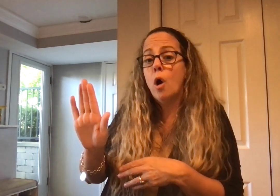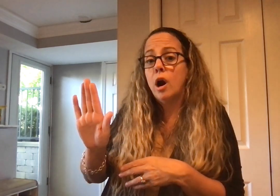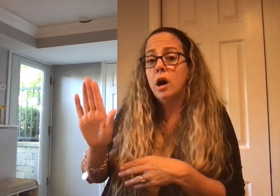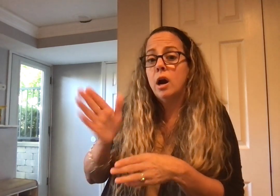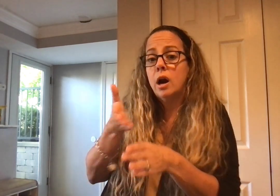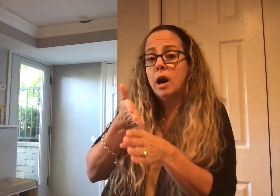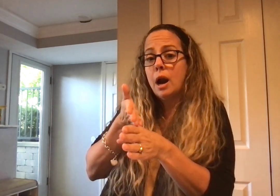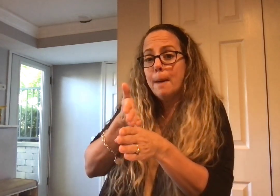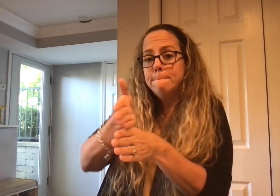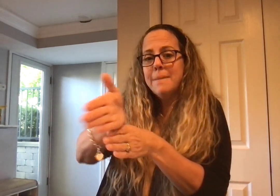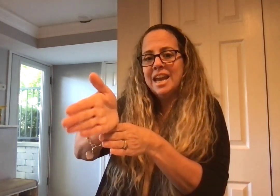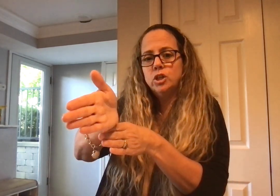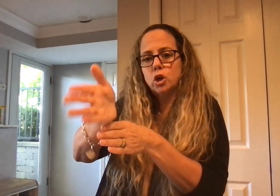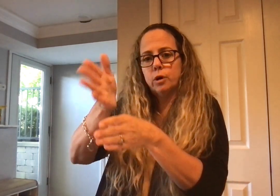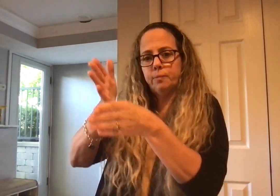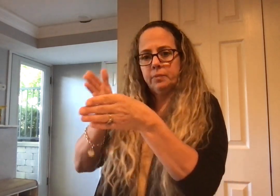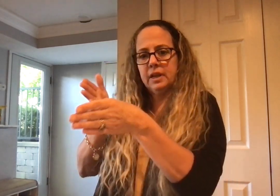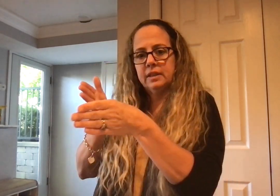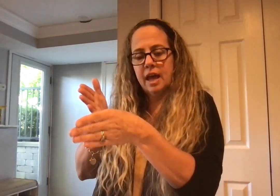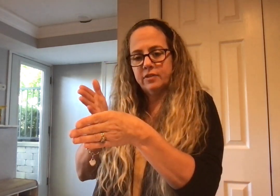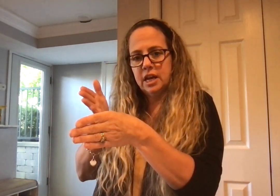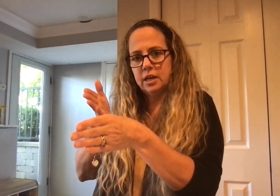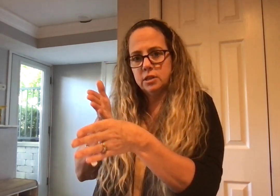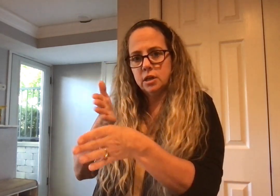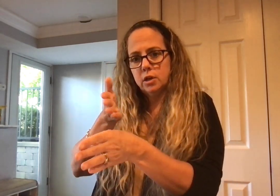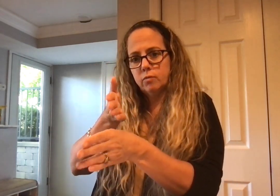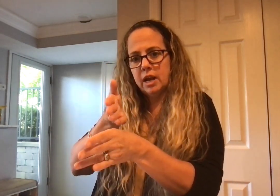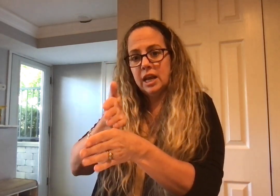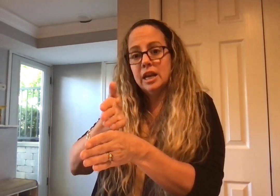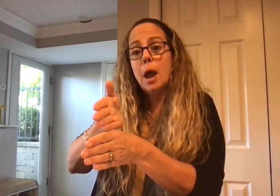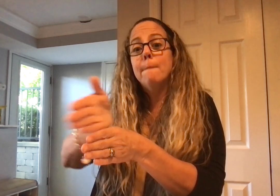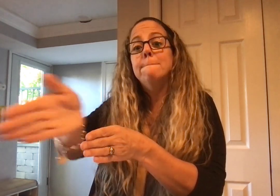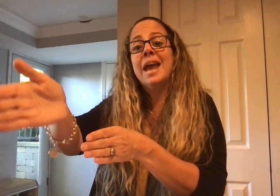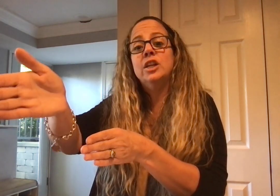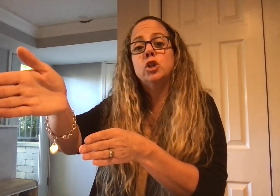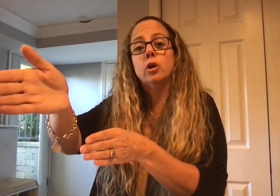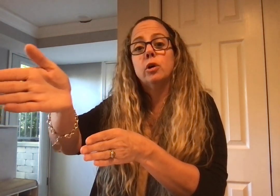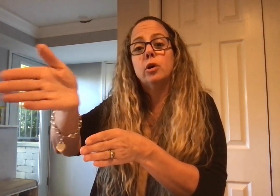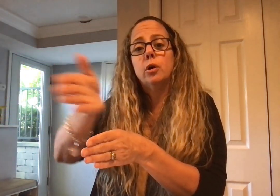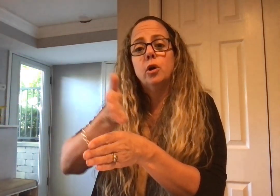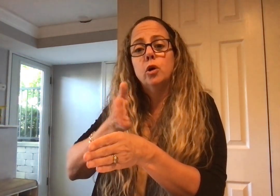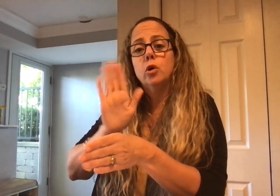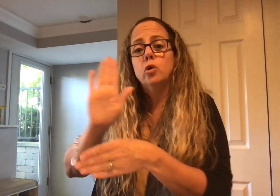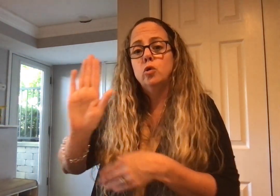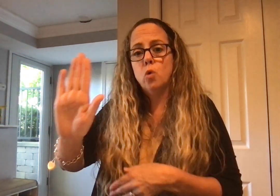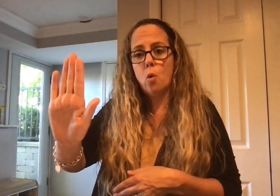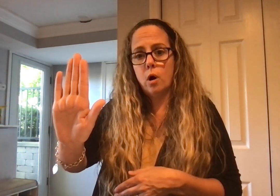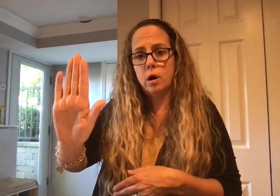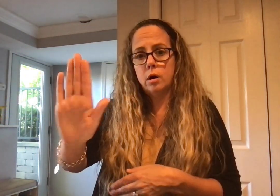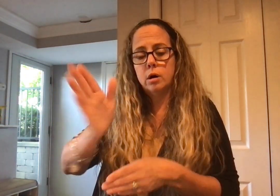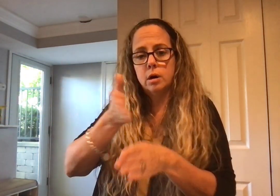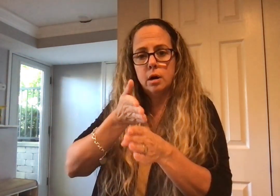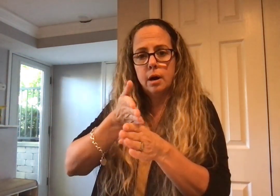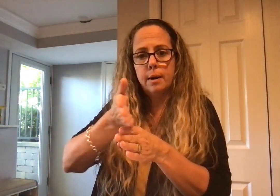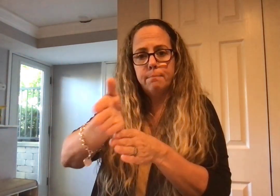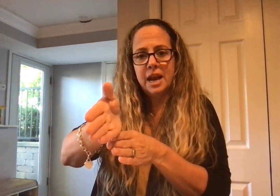your major. Left hand, right hand. Major. Your